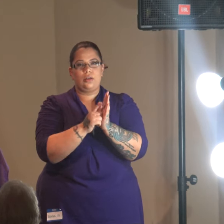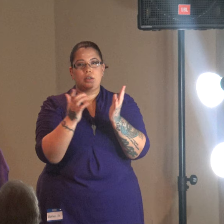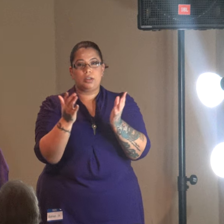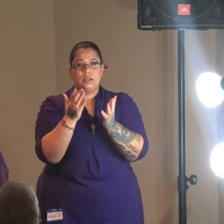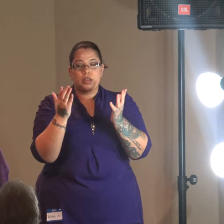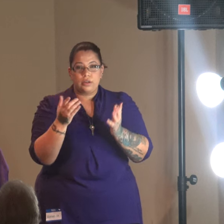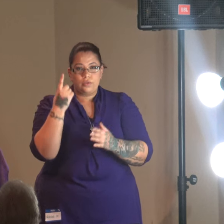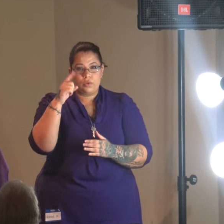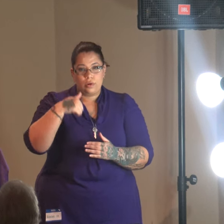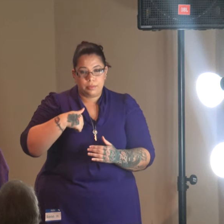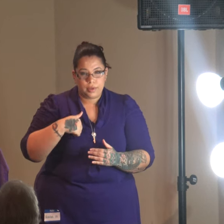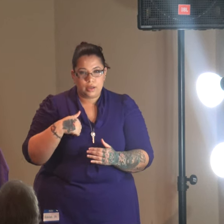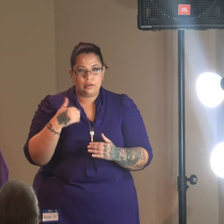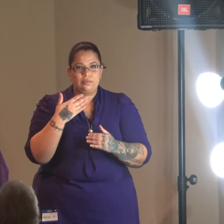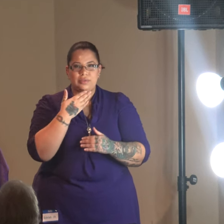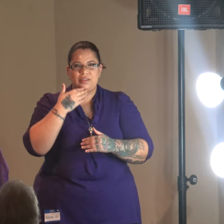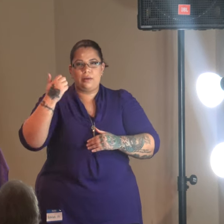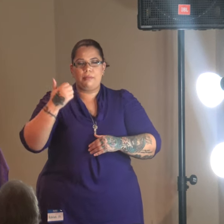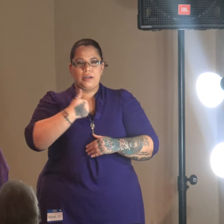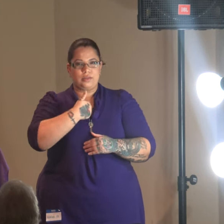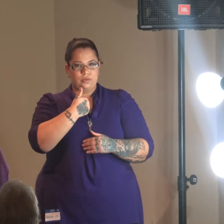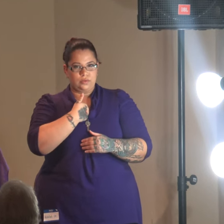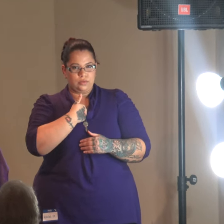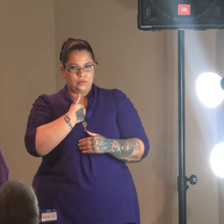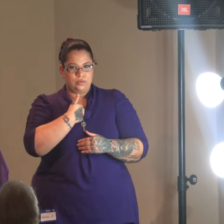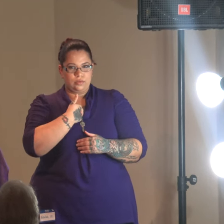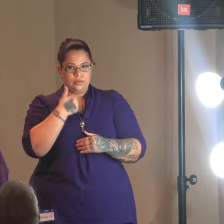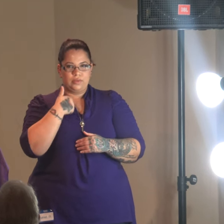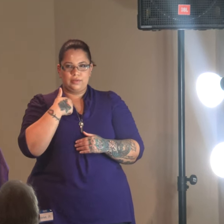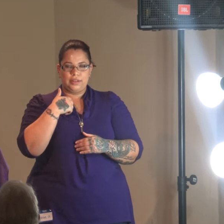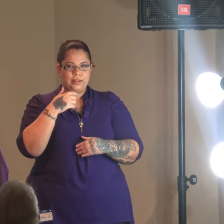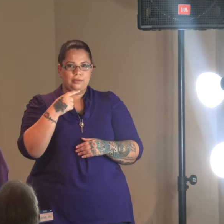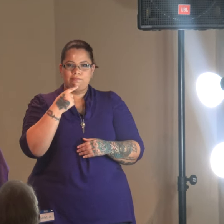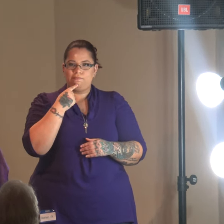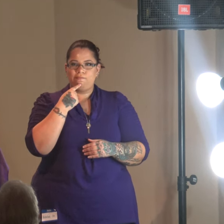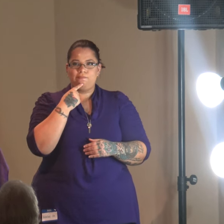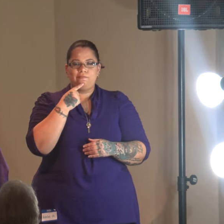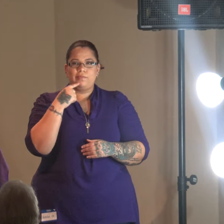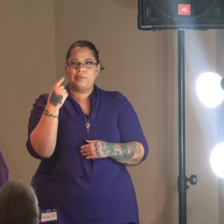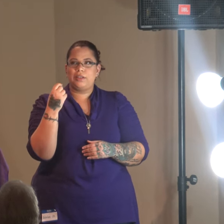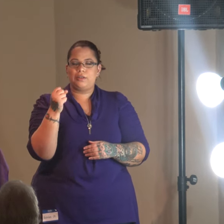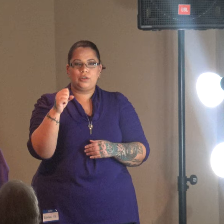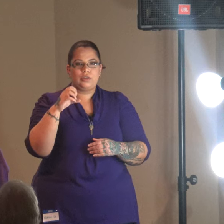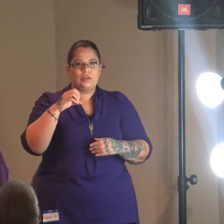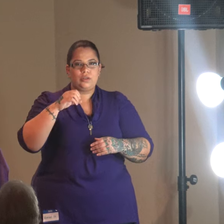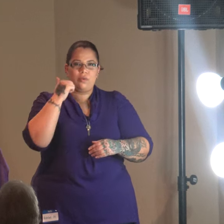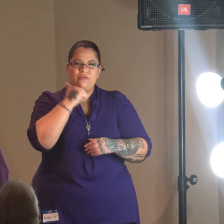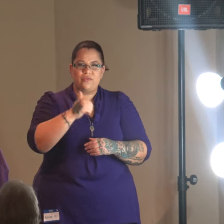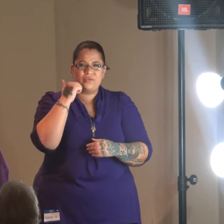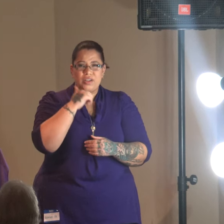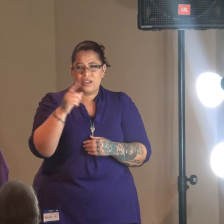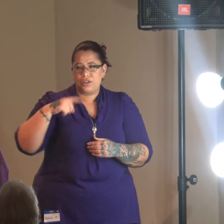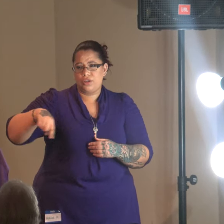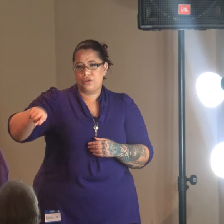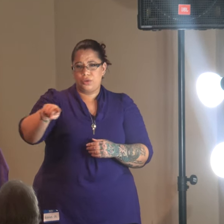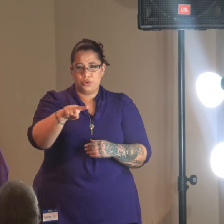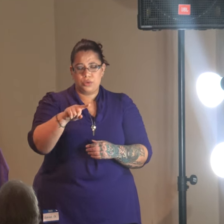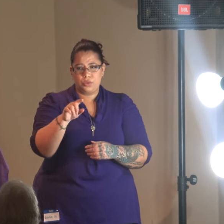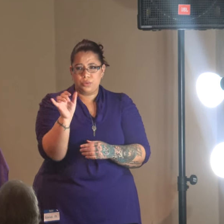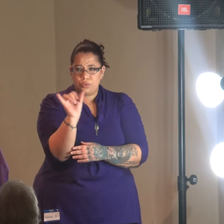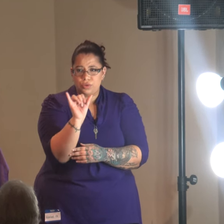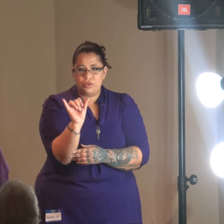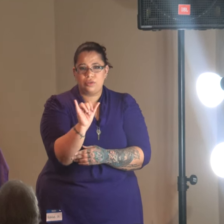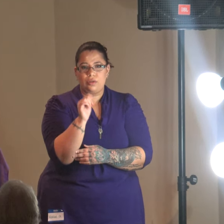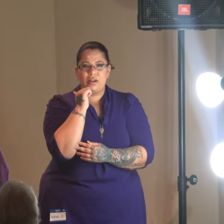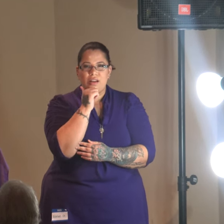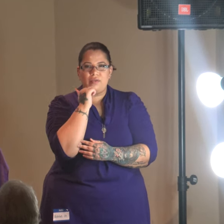my highest and best good. And I declare it as so every single day. You declare it as so every single day in your life. You